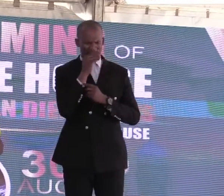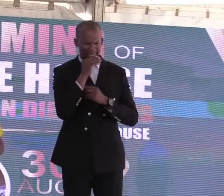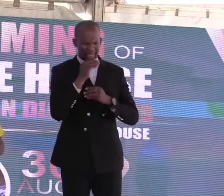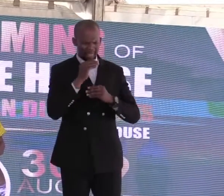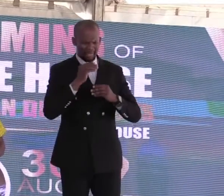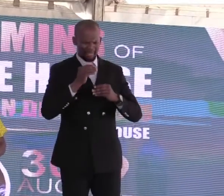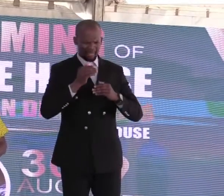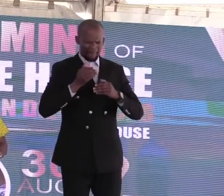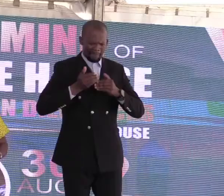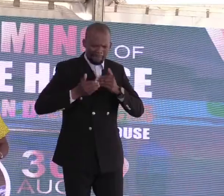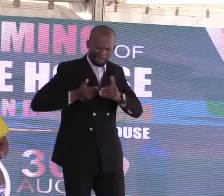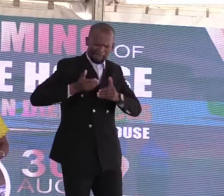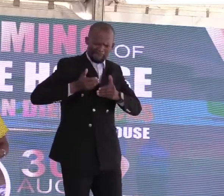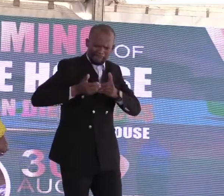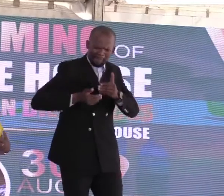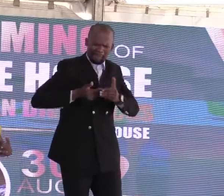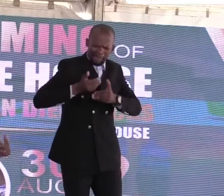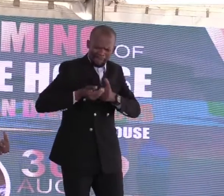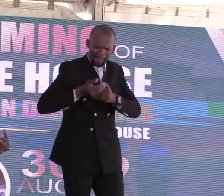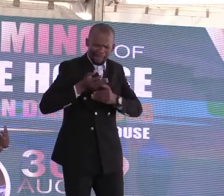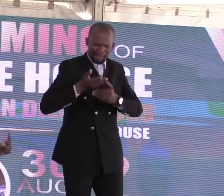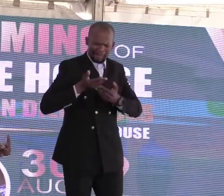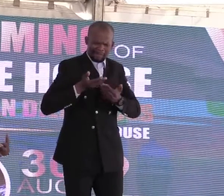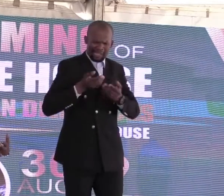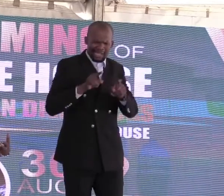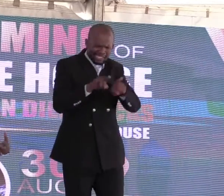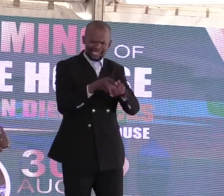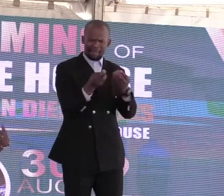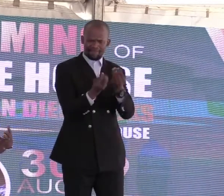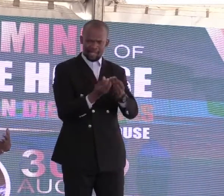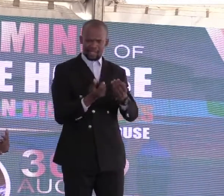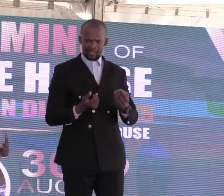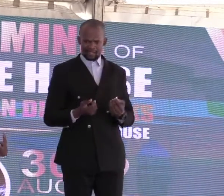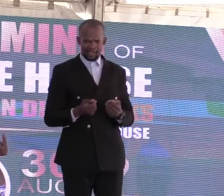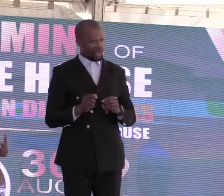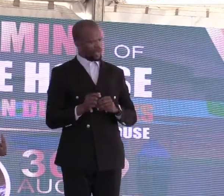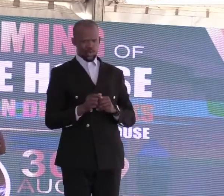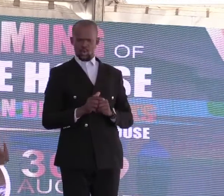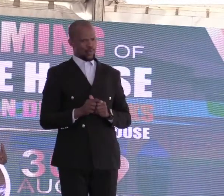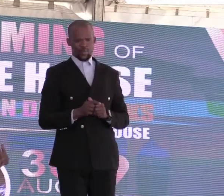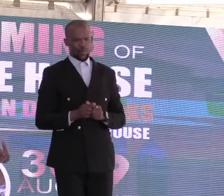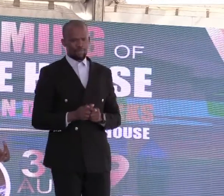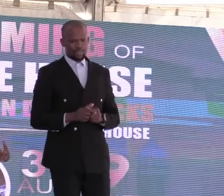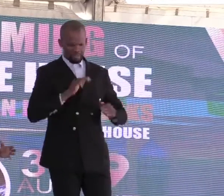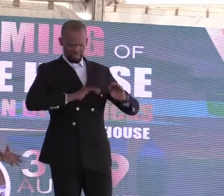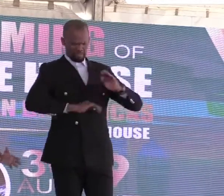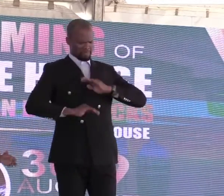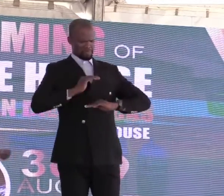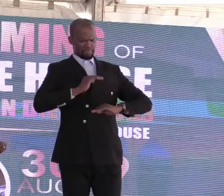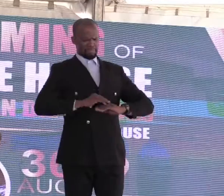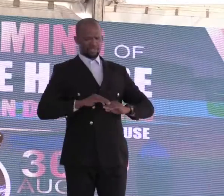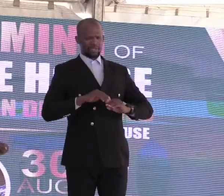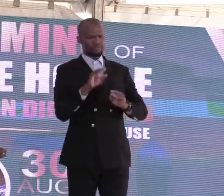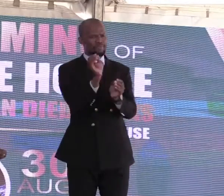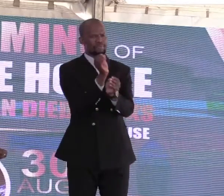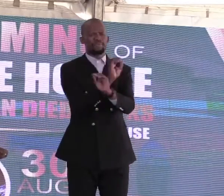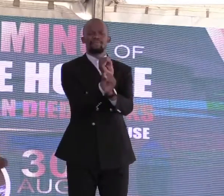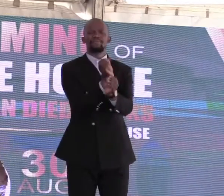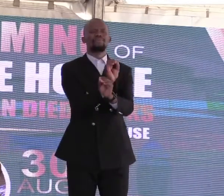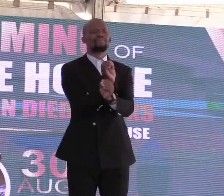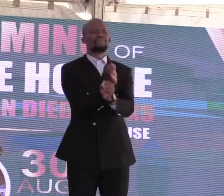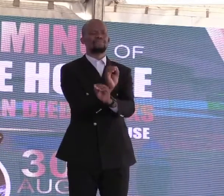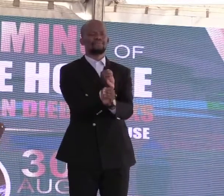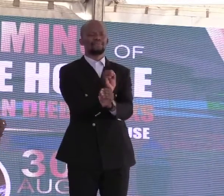over and over the same thing and nothing transpired. She doesn't have a lot of patience when it comes to